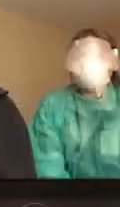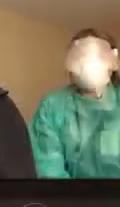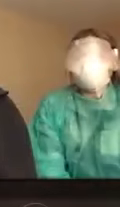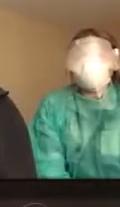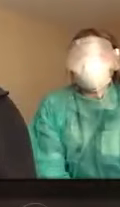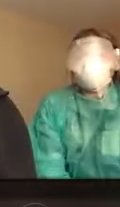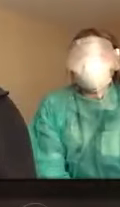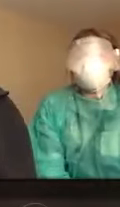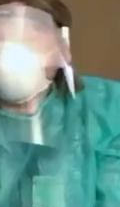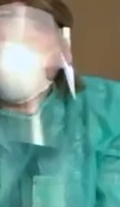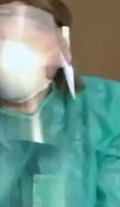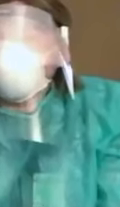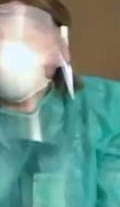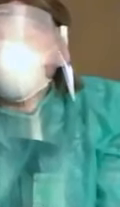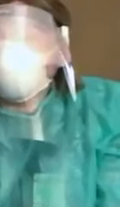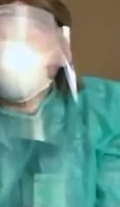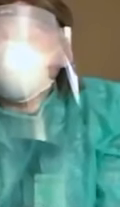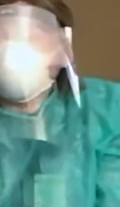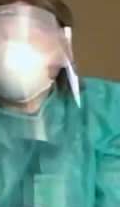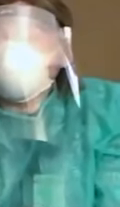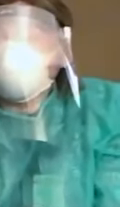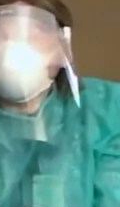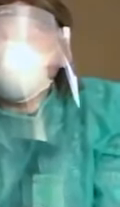like when you got the phone call?